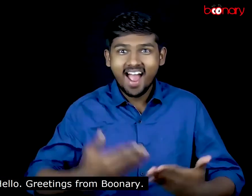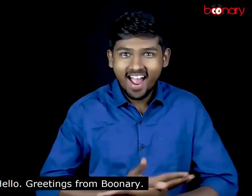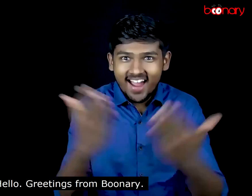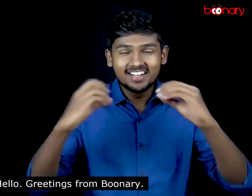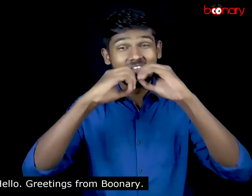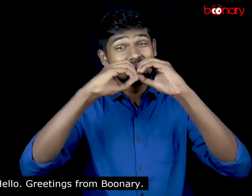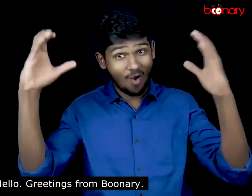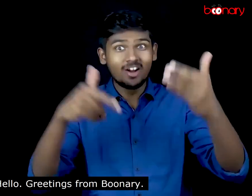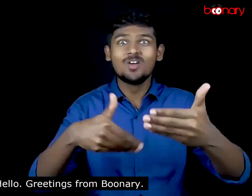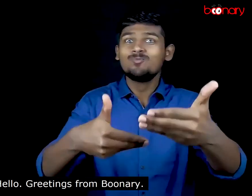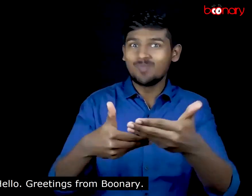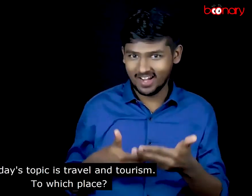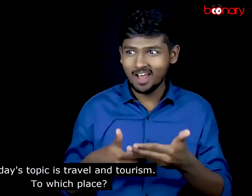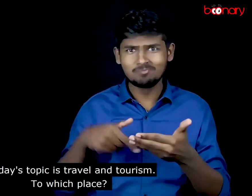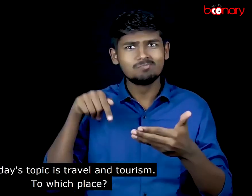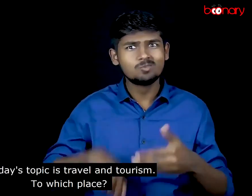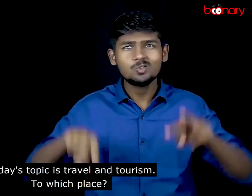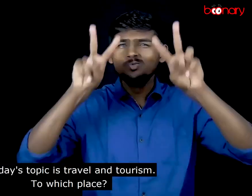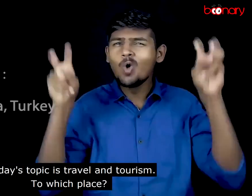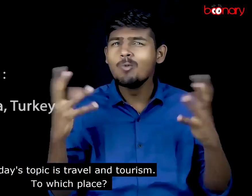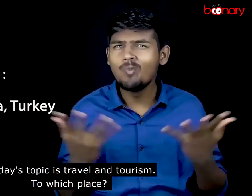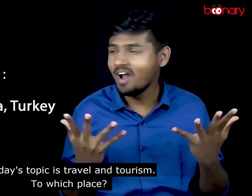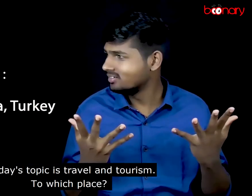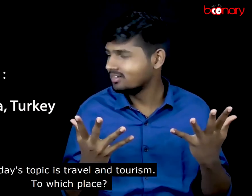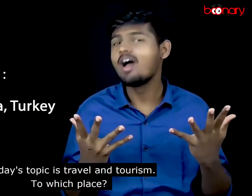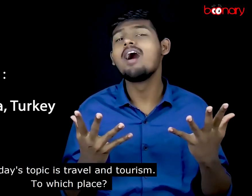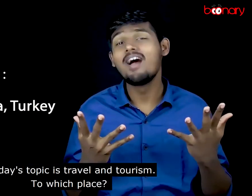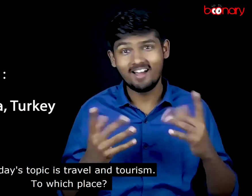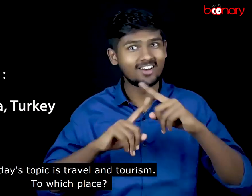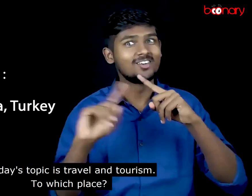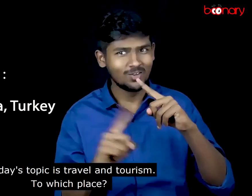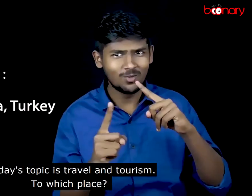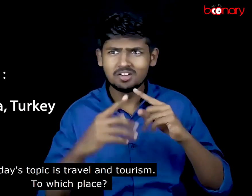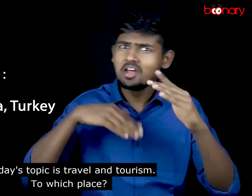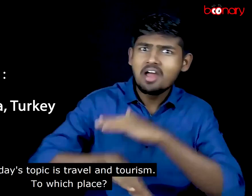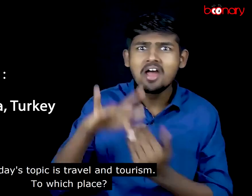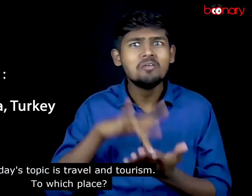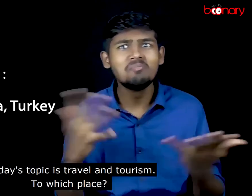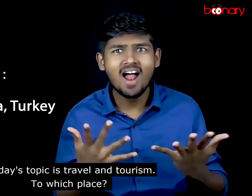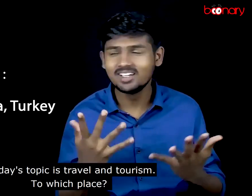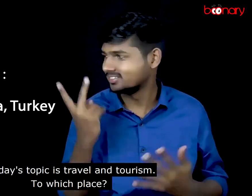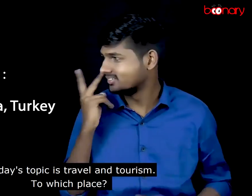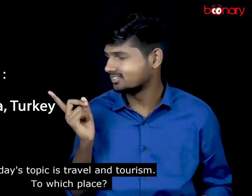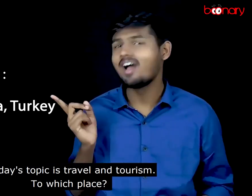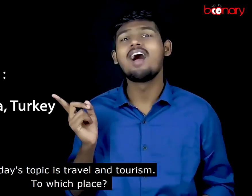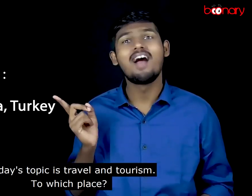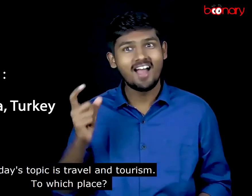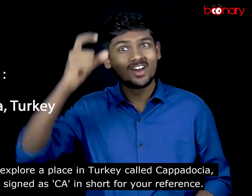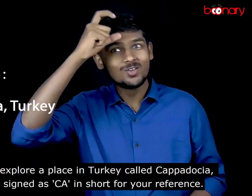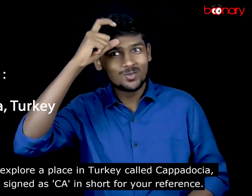Hello, greetings from Booneri. Today's topic is travel and tourism. To which place?